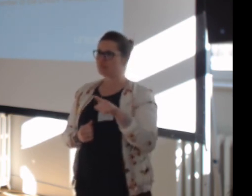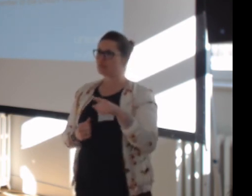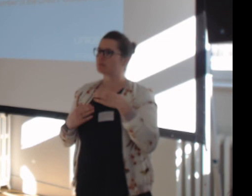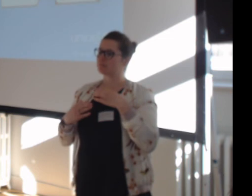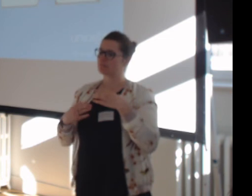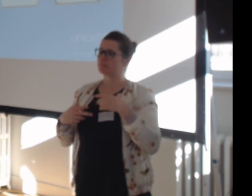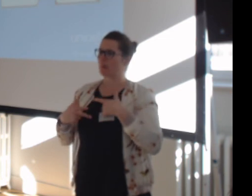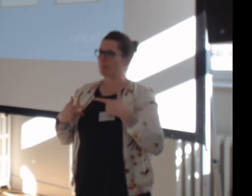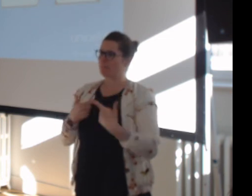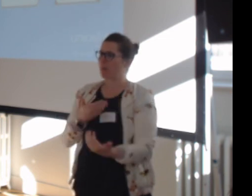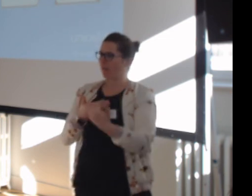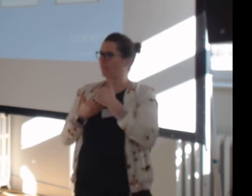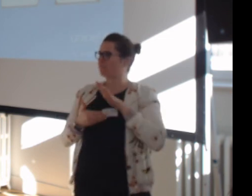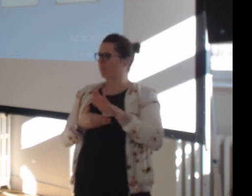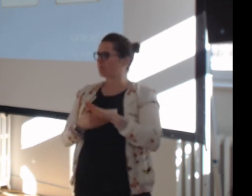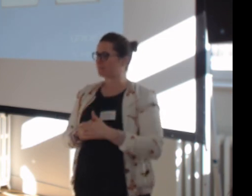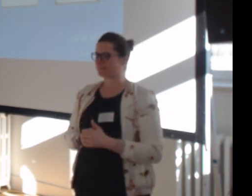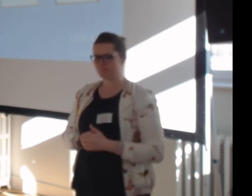Consortium.